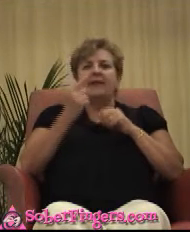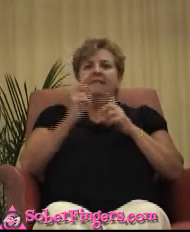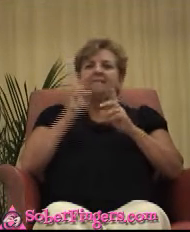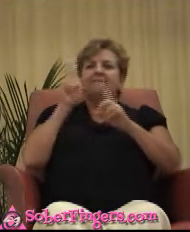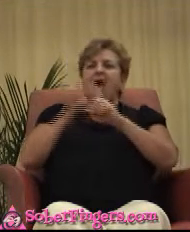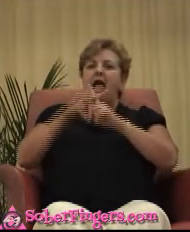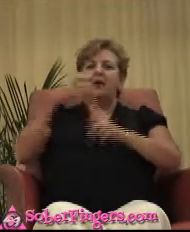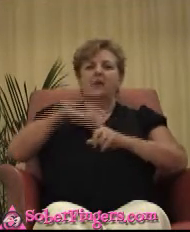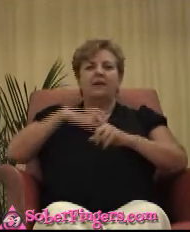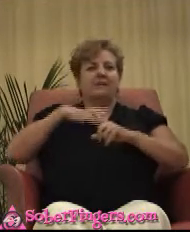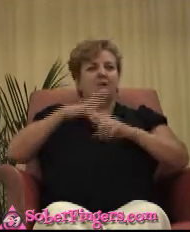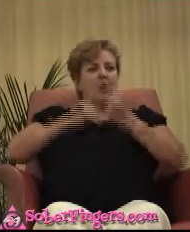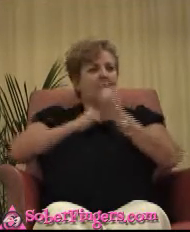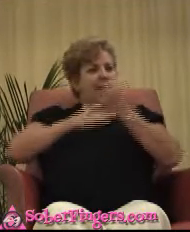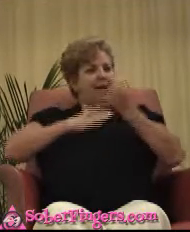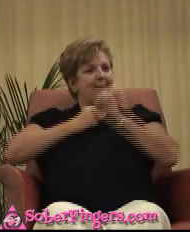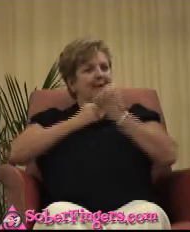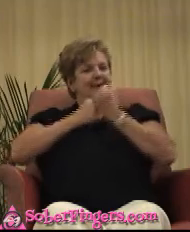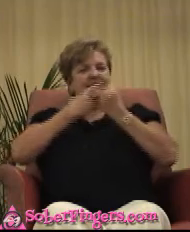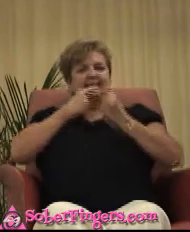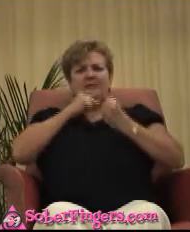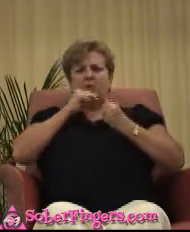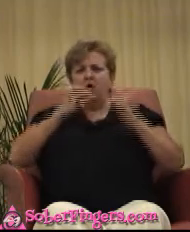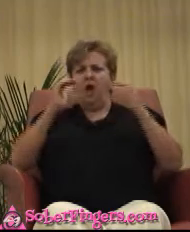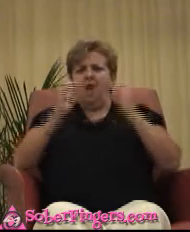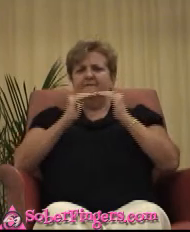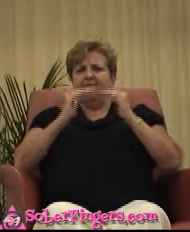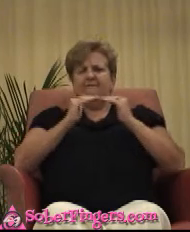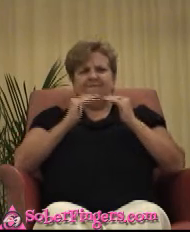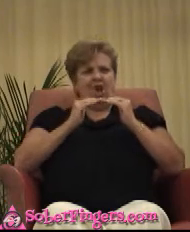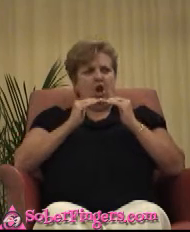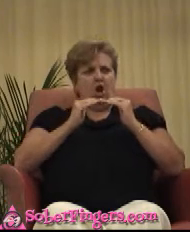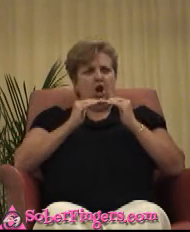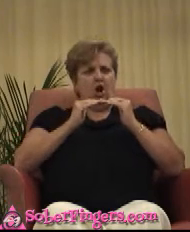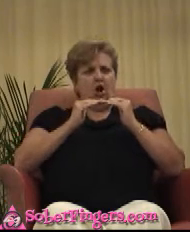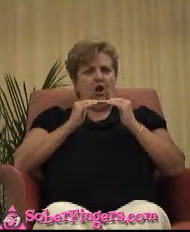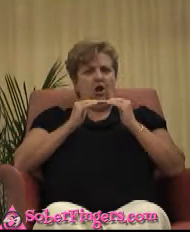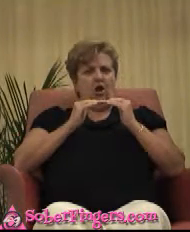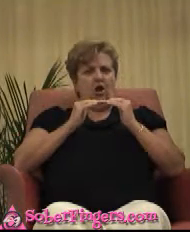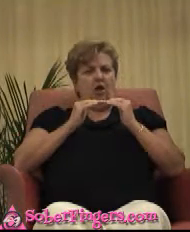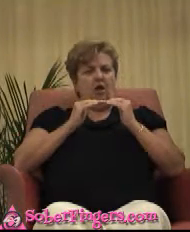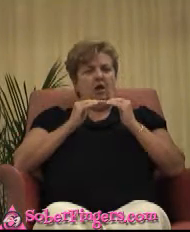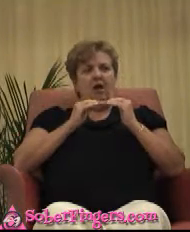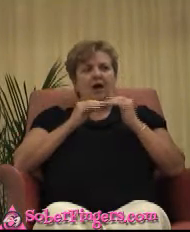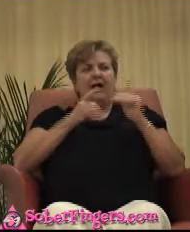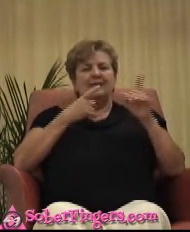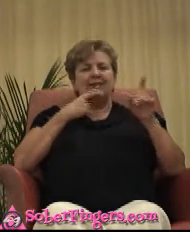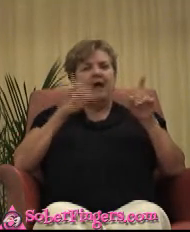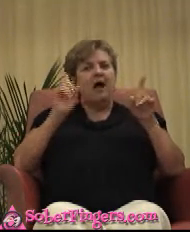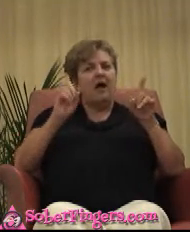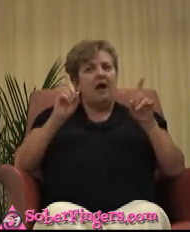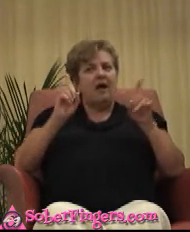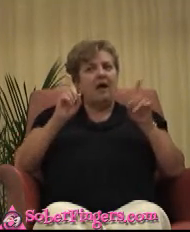me. I never activated that. I said they were fair. They didn't fire me for being an alcoholic. They fired me for what I did, so I never